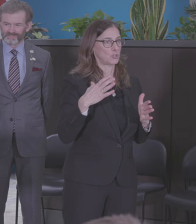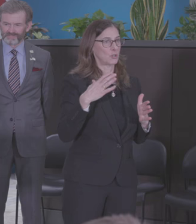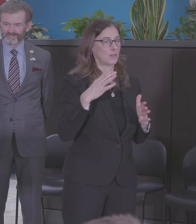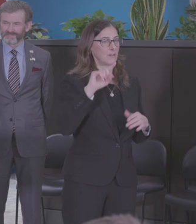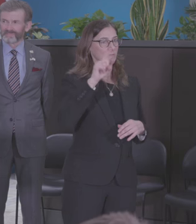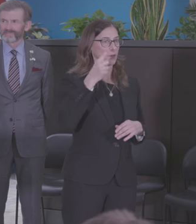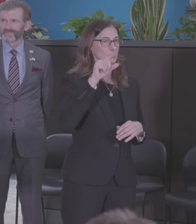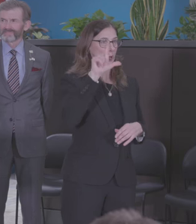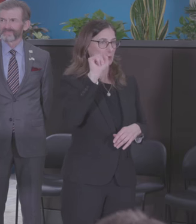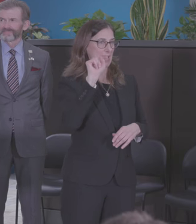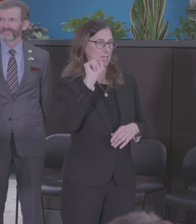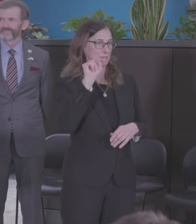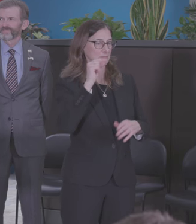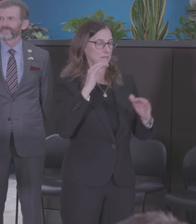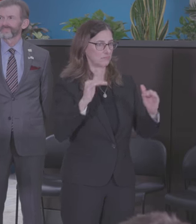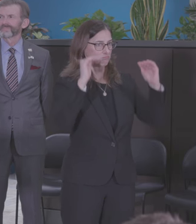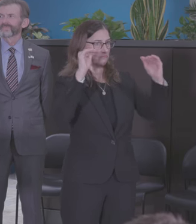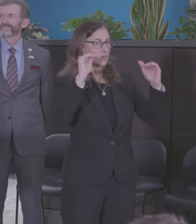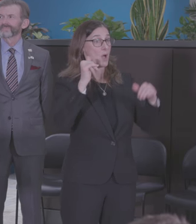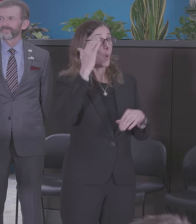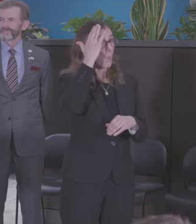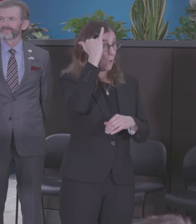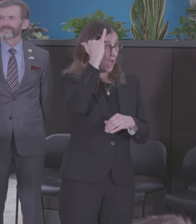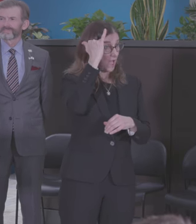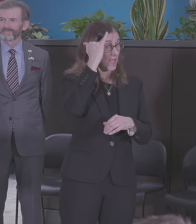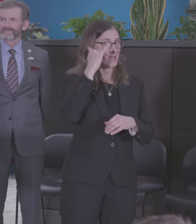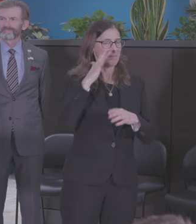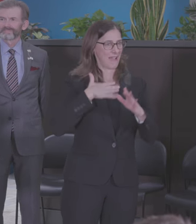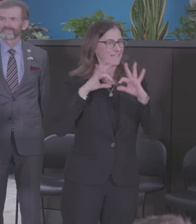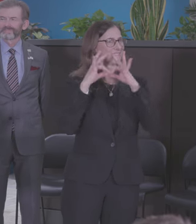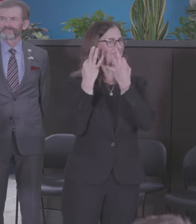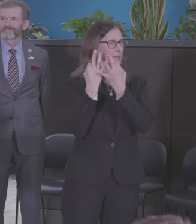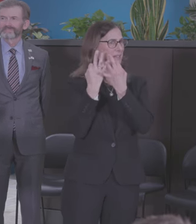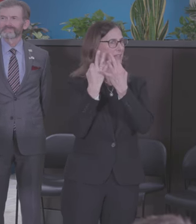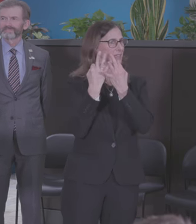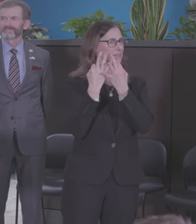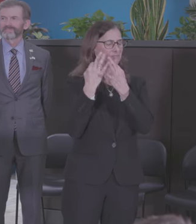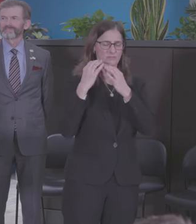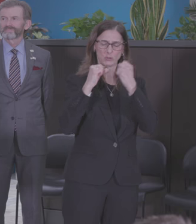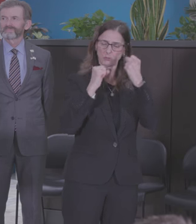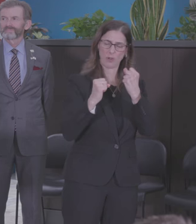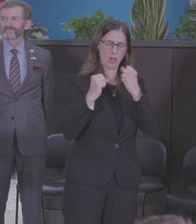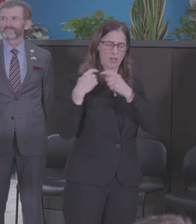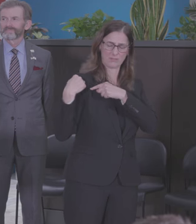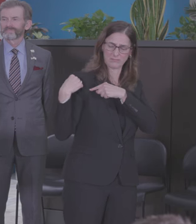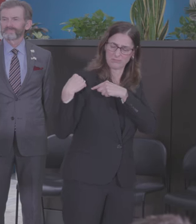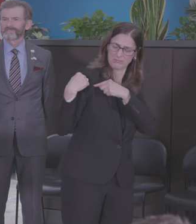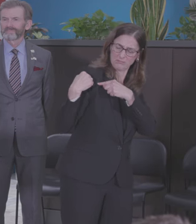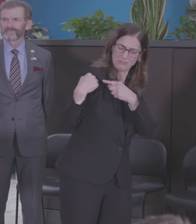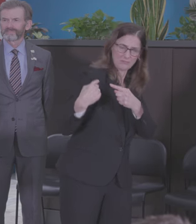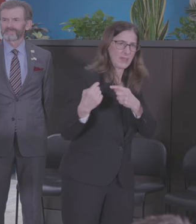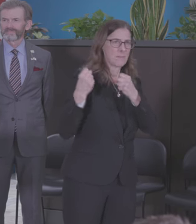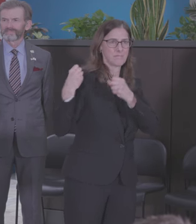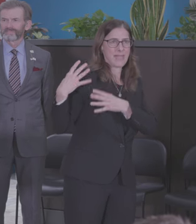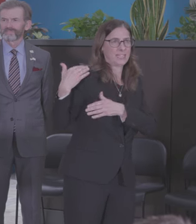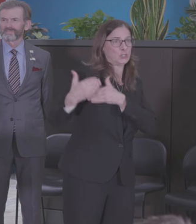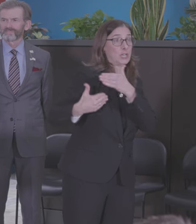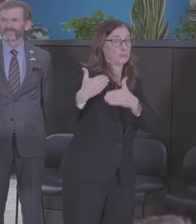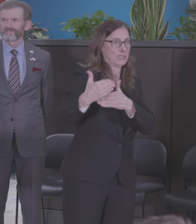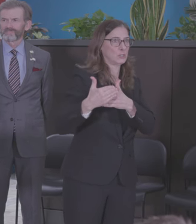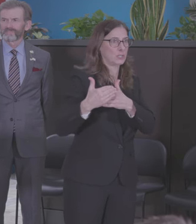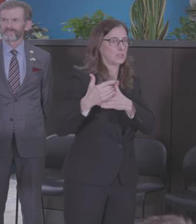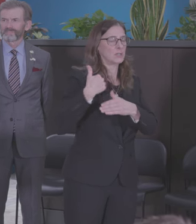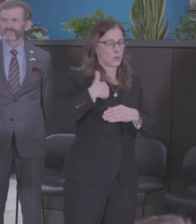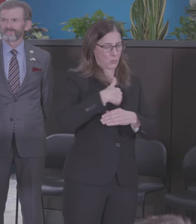so in part because it's part of my family. It's what we do. Generations, all of us, one of us has served. But it becomes